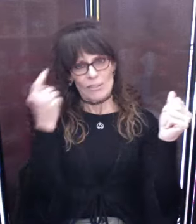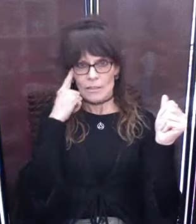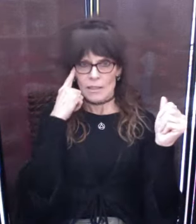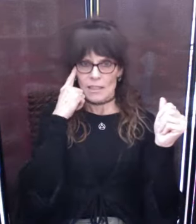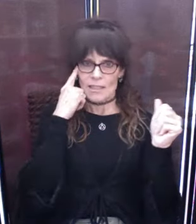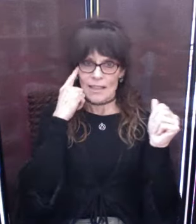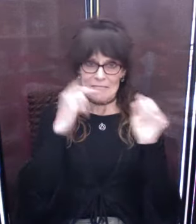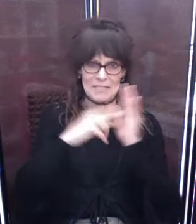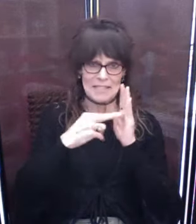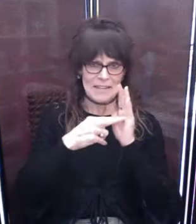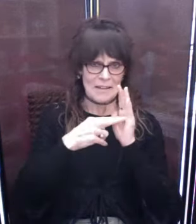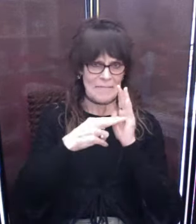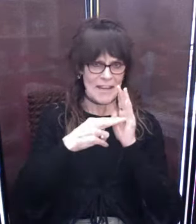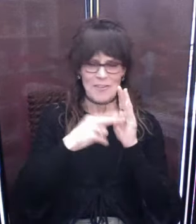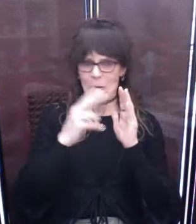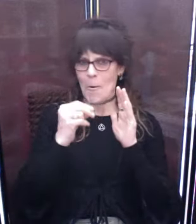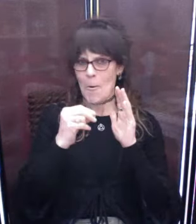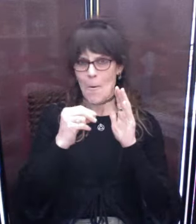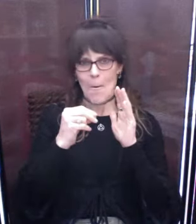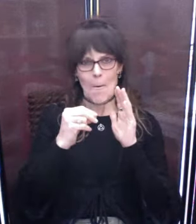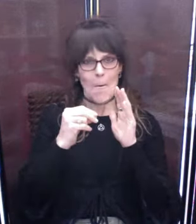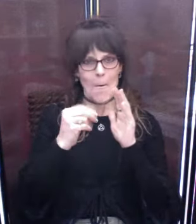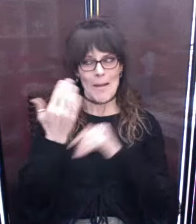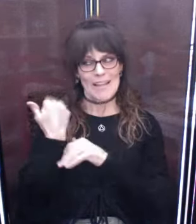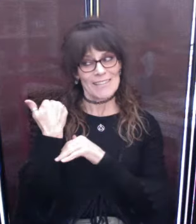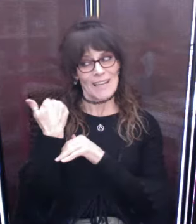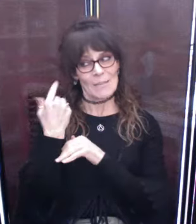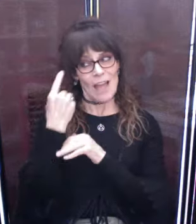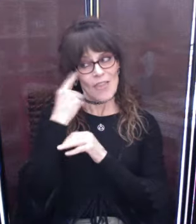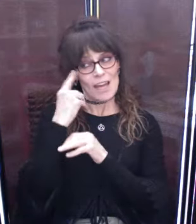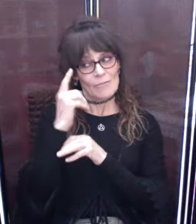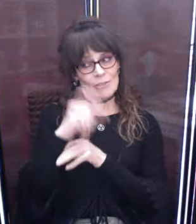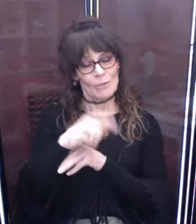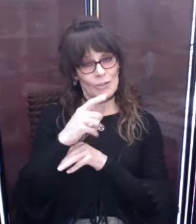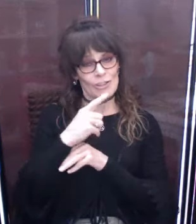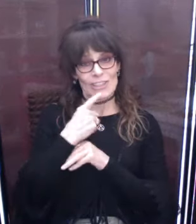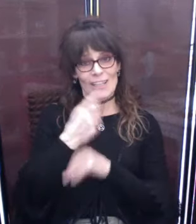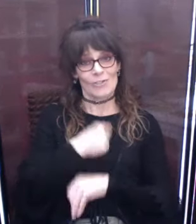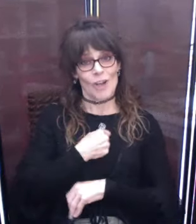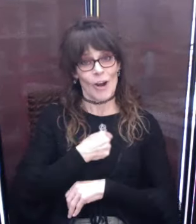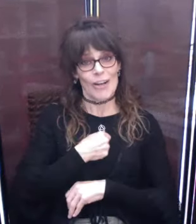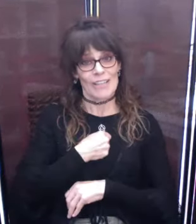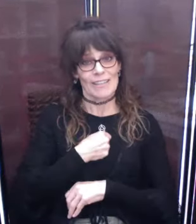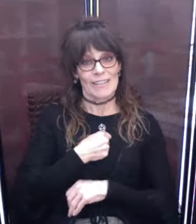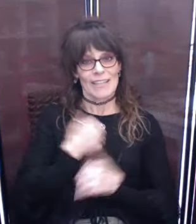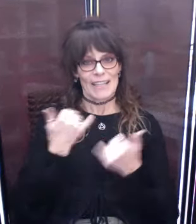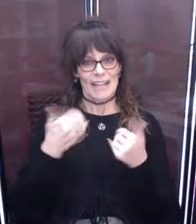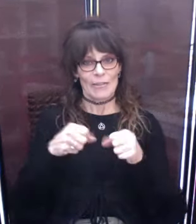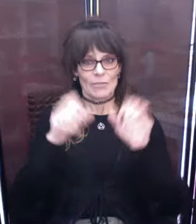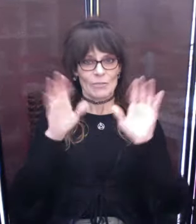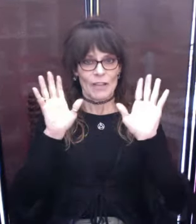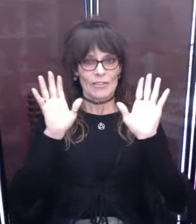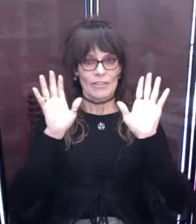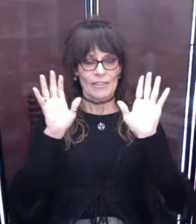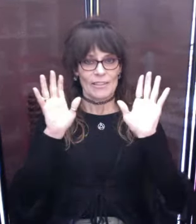Hell no. But at the time, that's what I thought I was supposed to do. So I did it. I surrendered. And that's why it was effective. But now